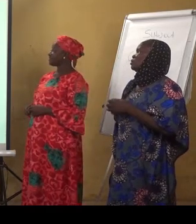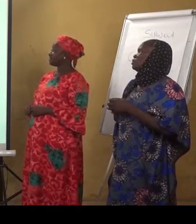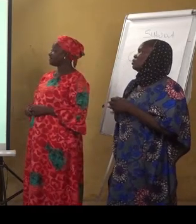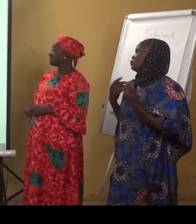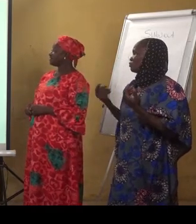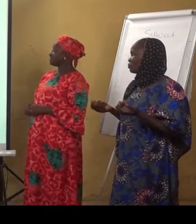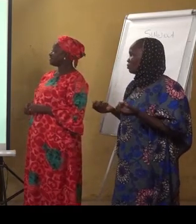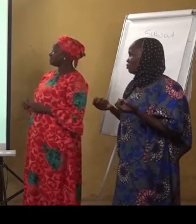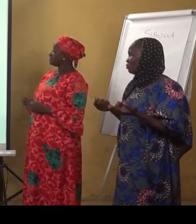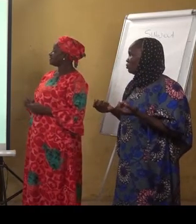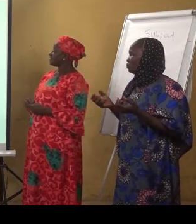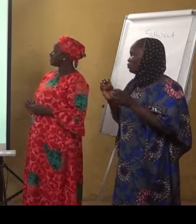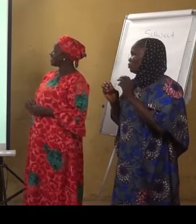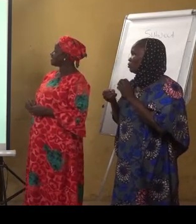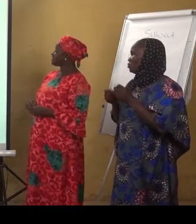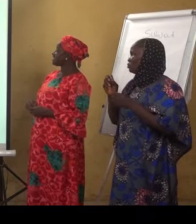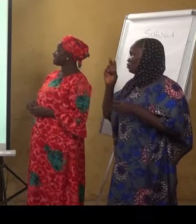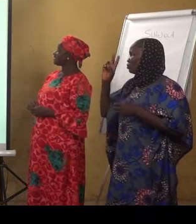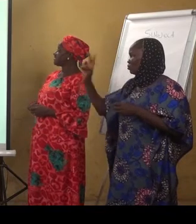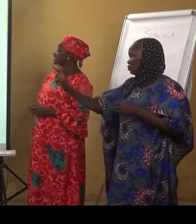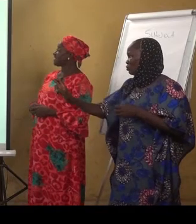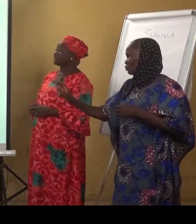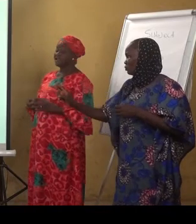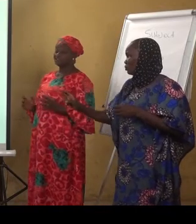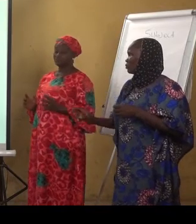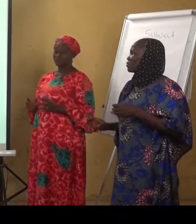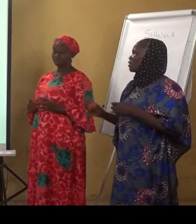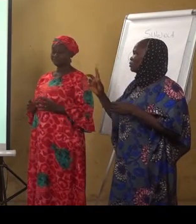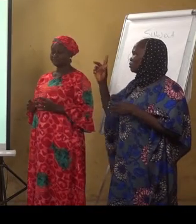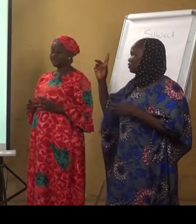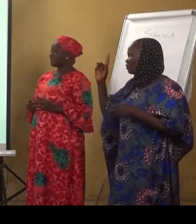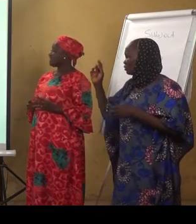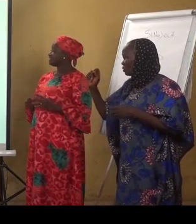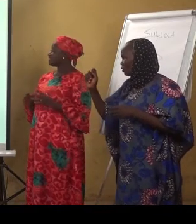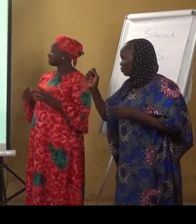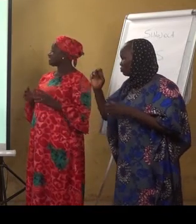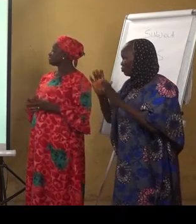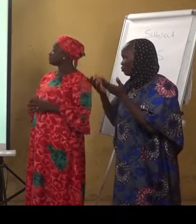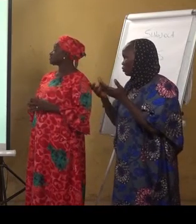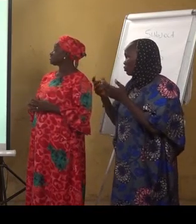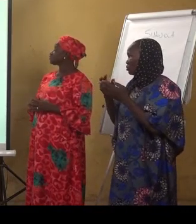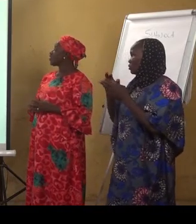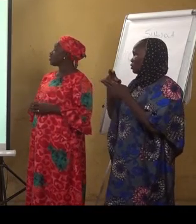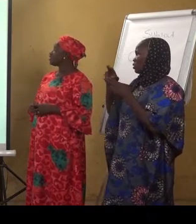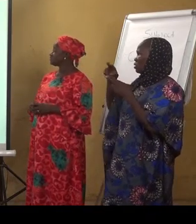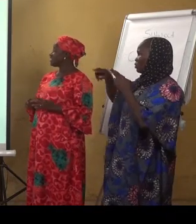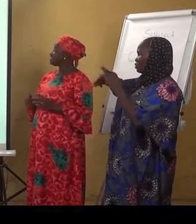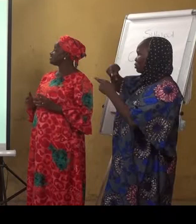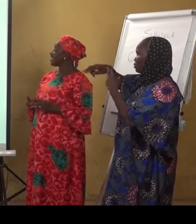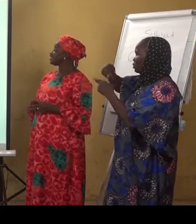there. The other reference is a textbook. And this textbook is